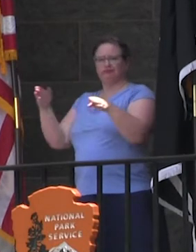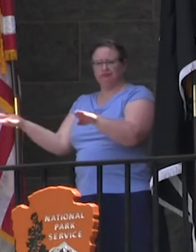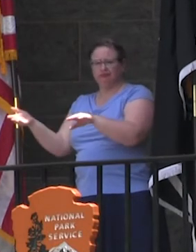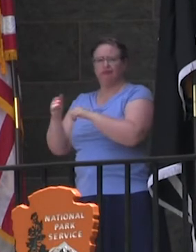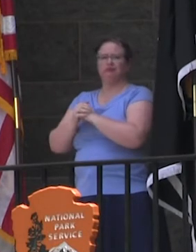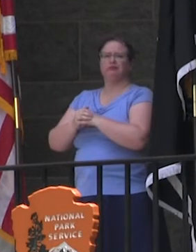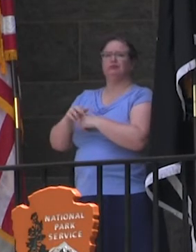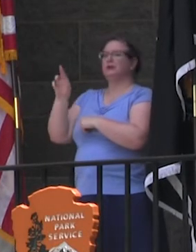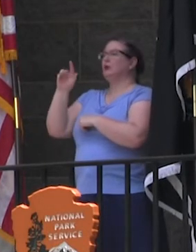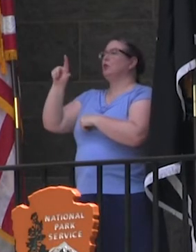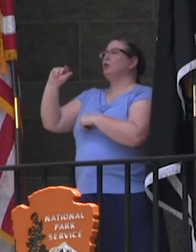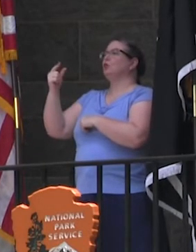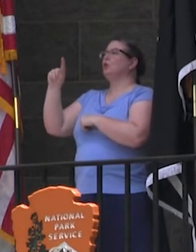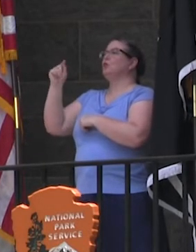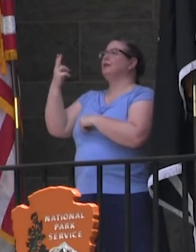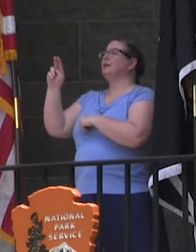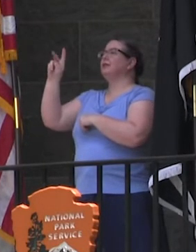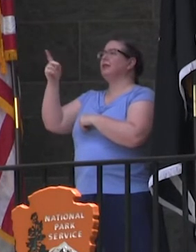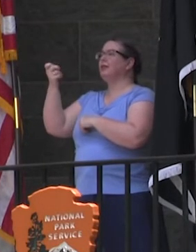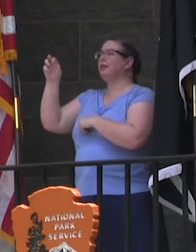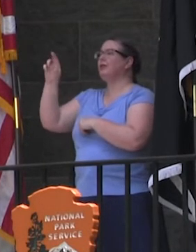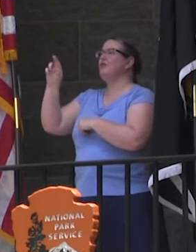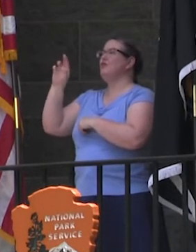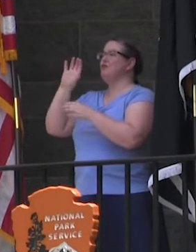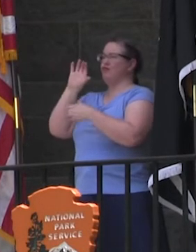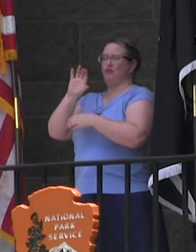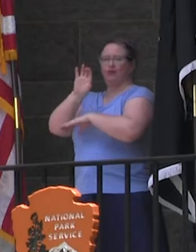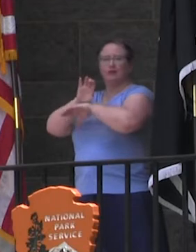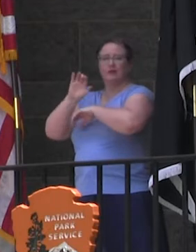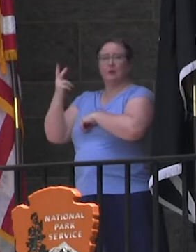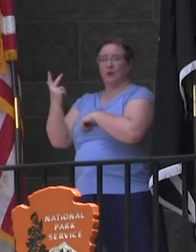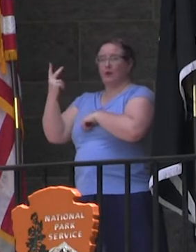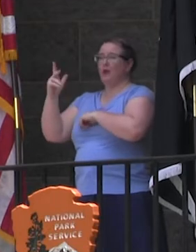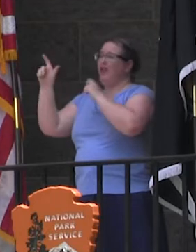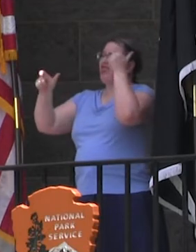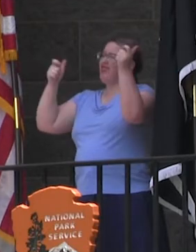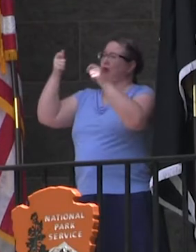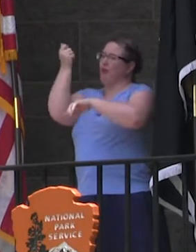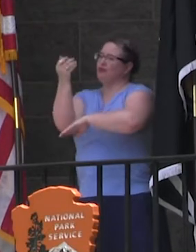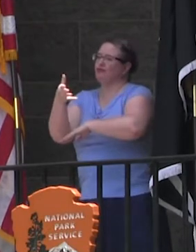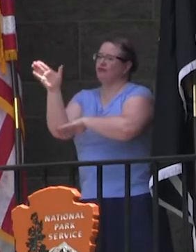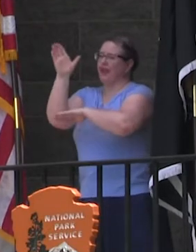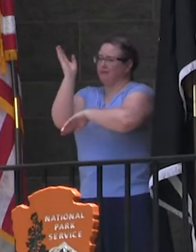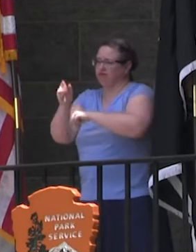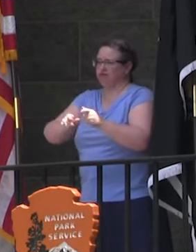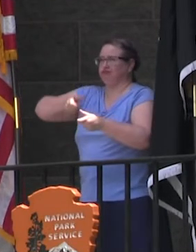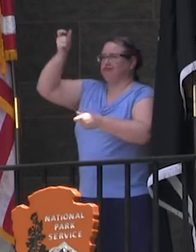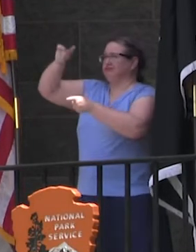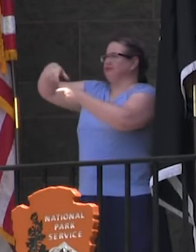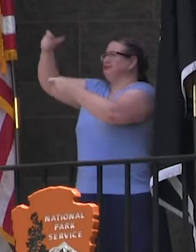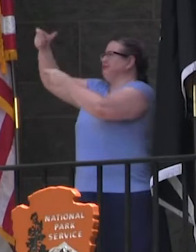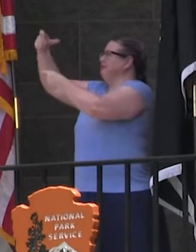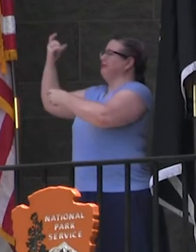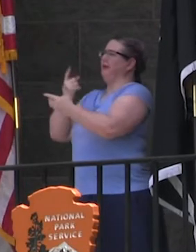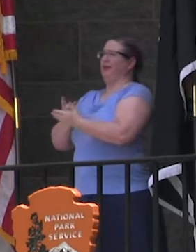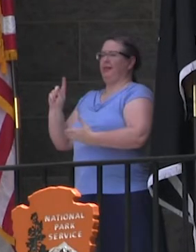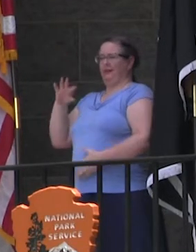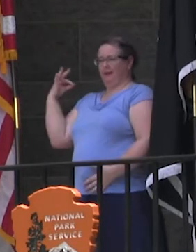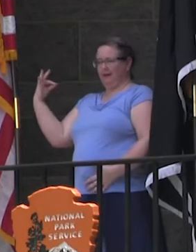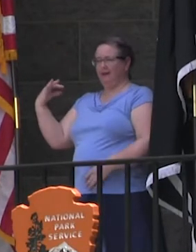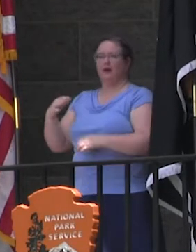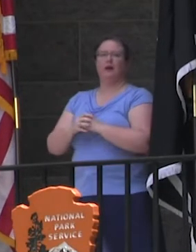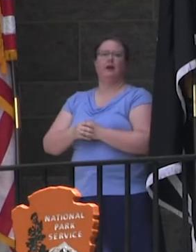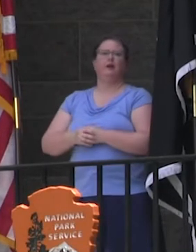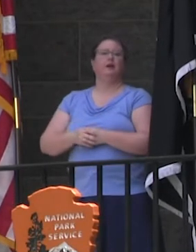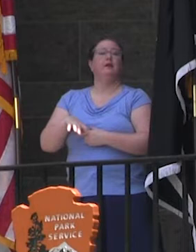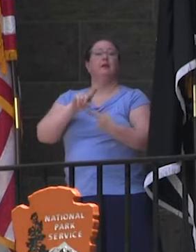Rolling Thunder Chapter 3 out of Warner Robins raised all the large flags along these roads last Friday. The Friends